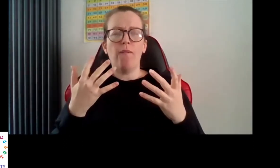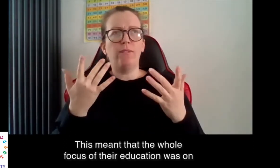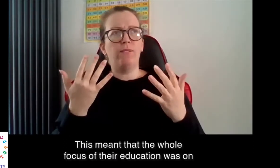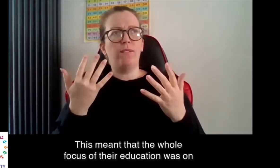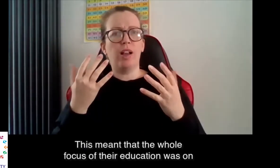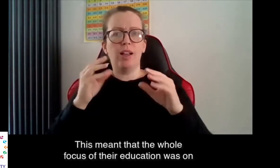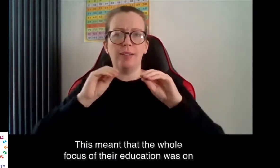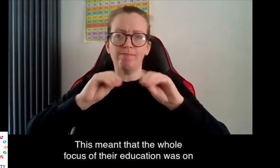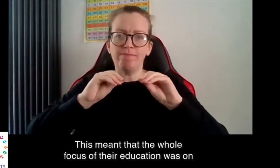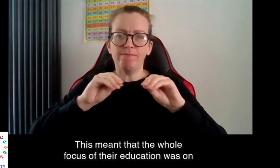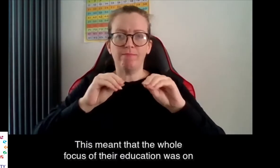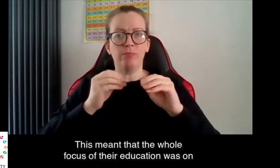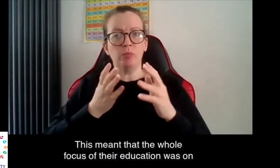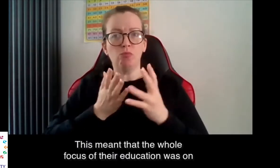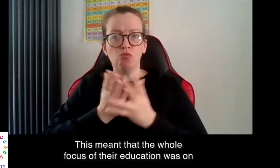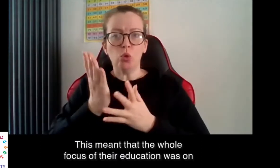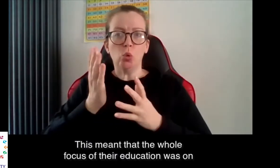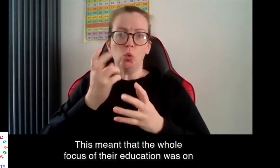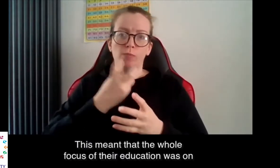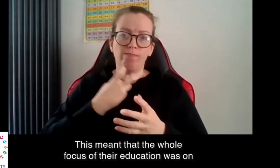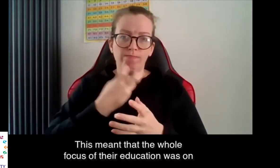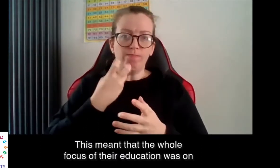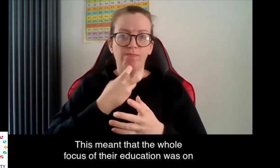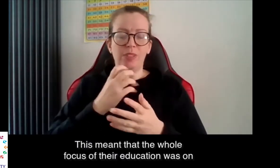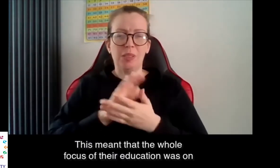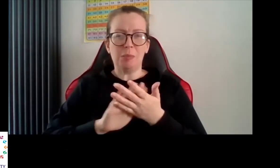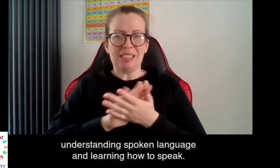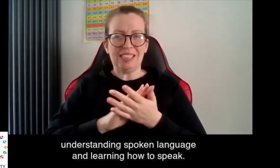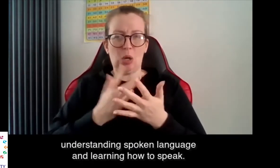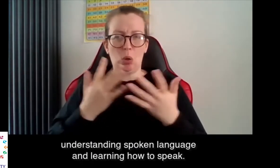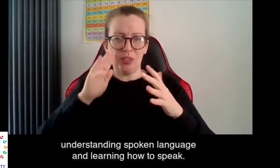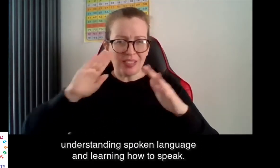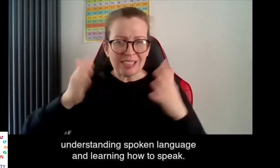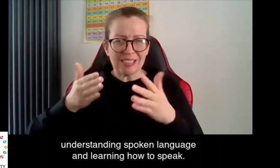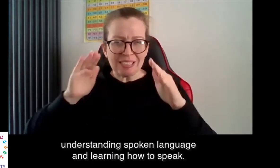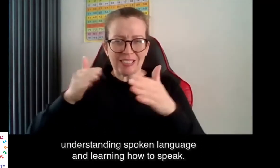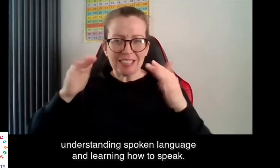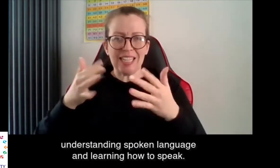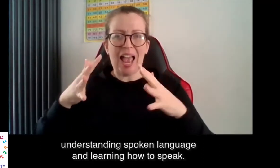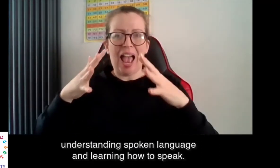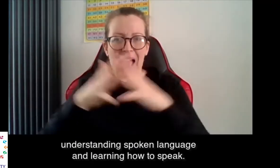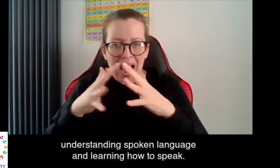This meant that the whole focus of their education was on understanding spoken language and learning how to